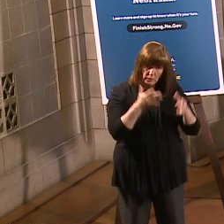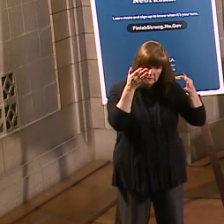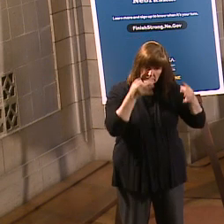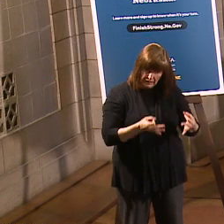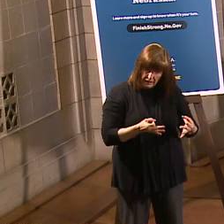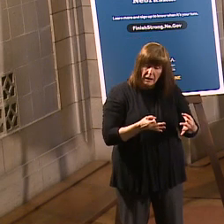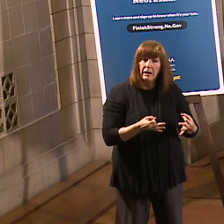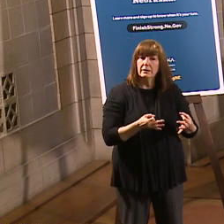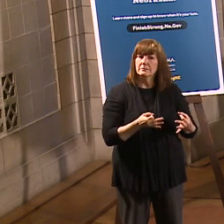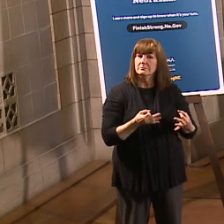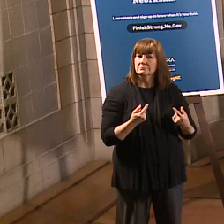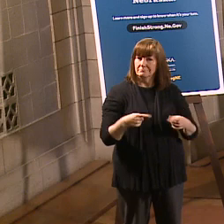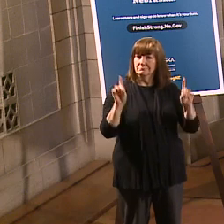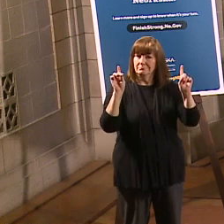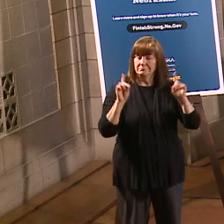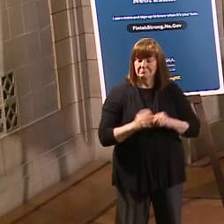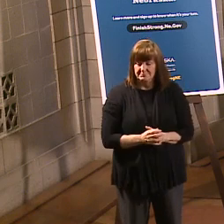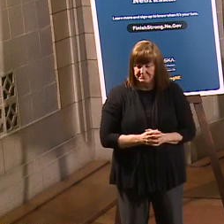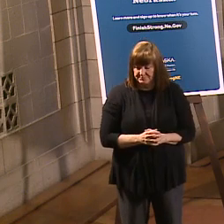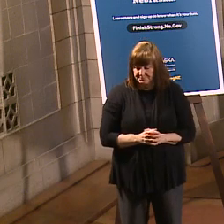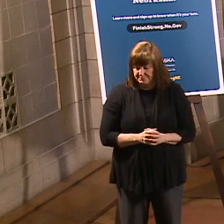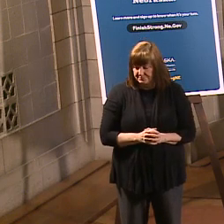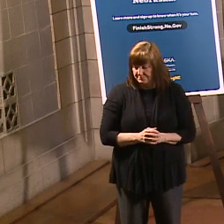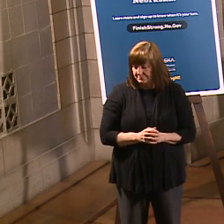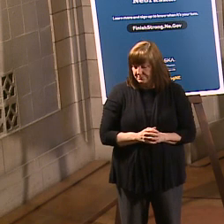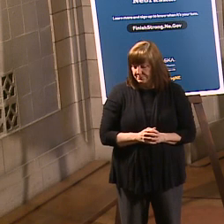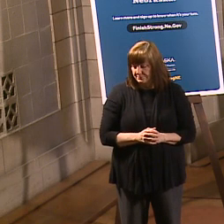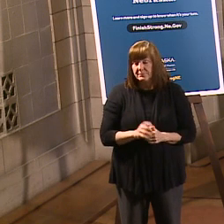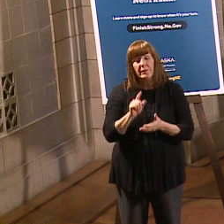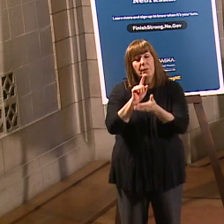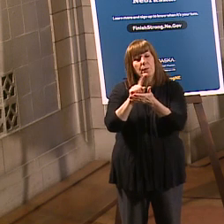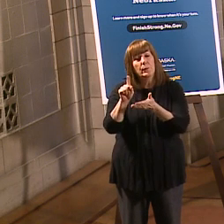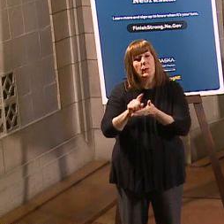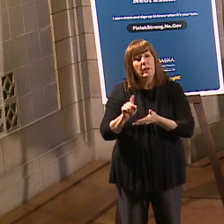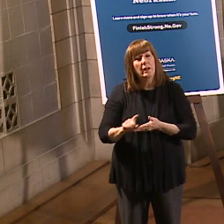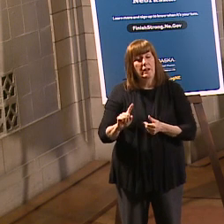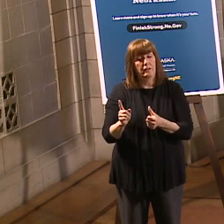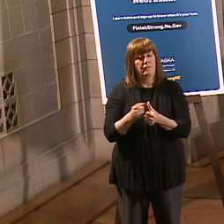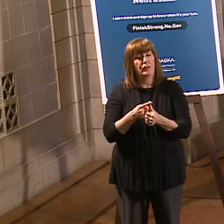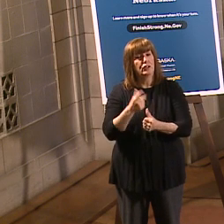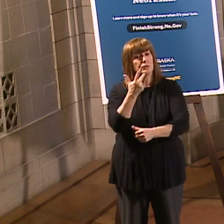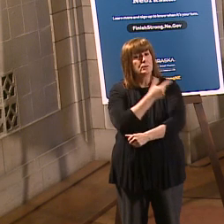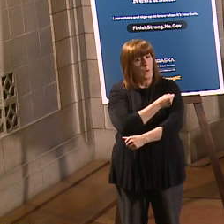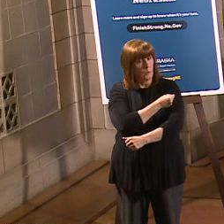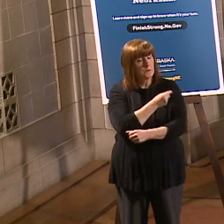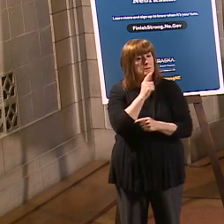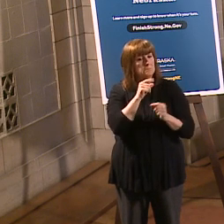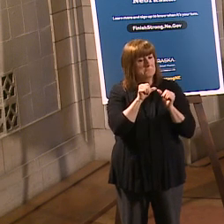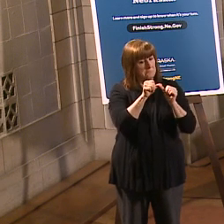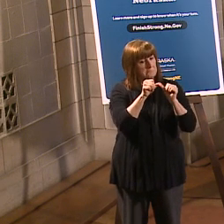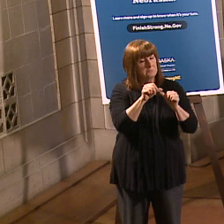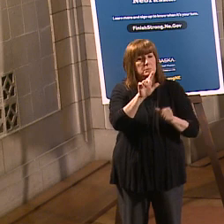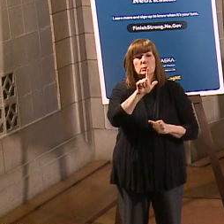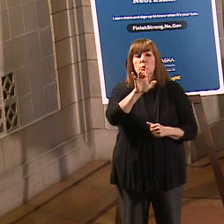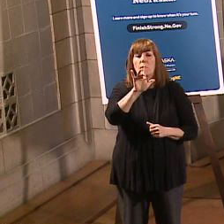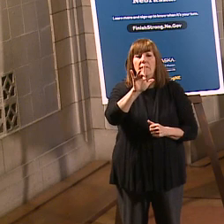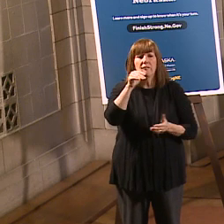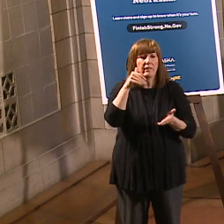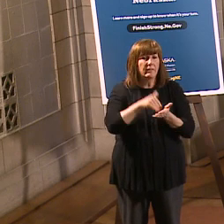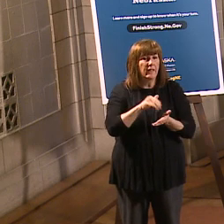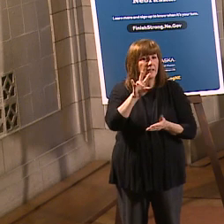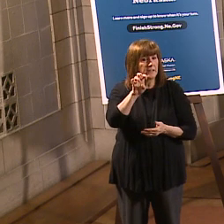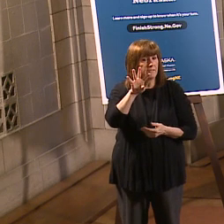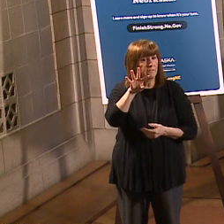on are holding true. Our weekly first dose allocation is holding steady at